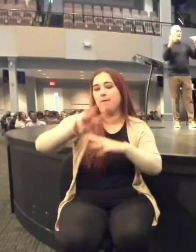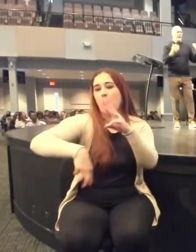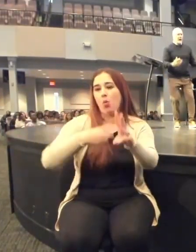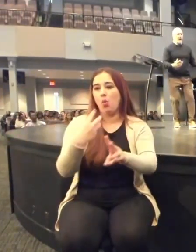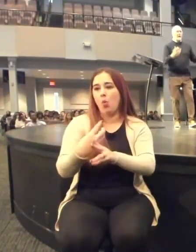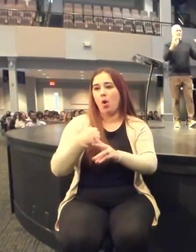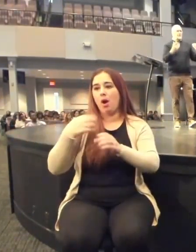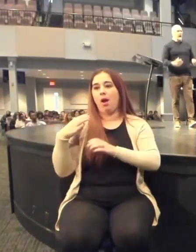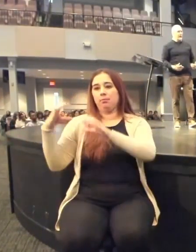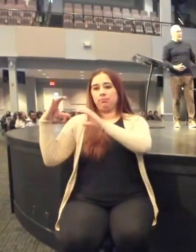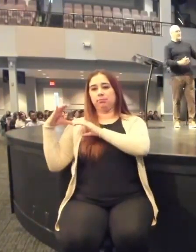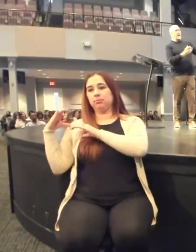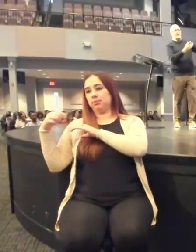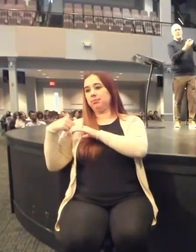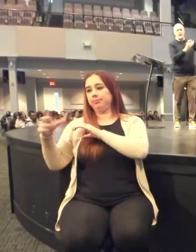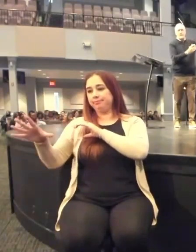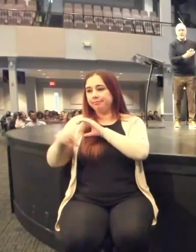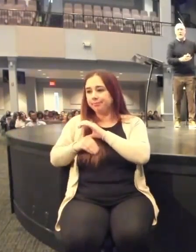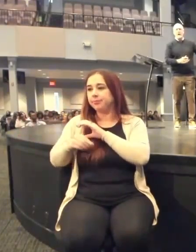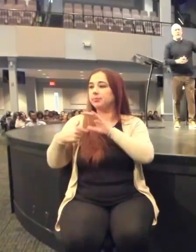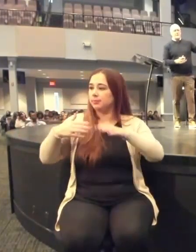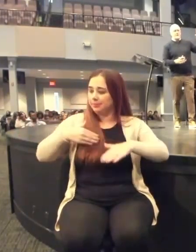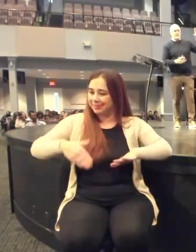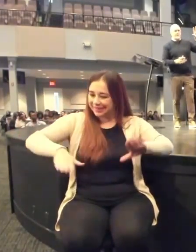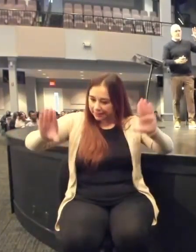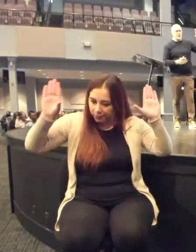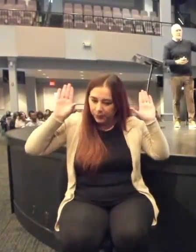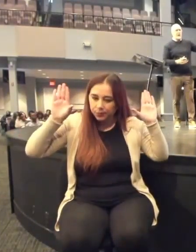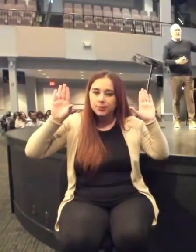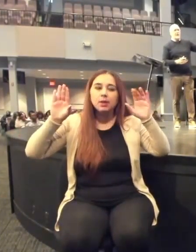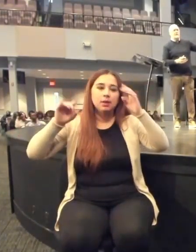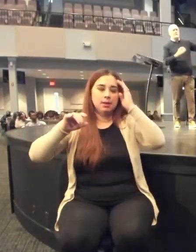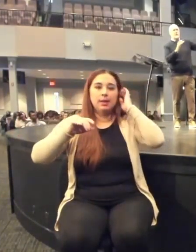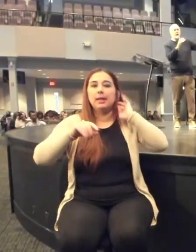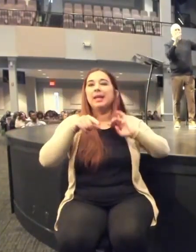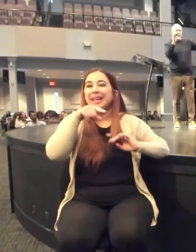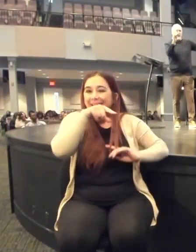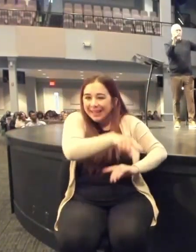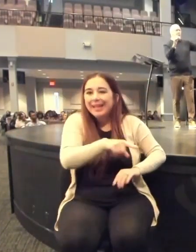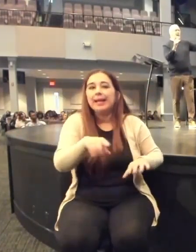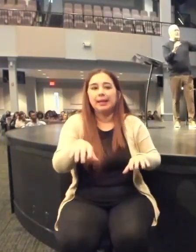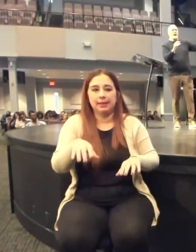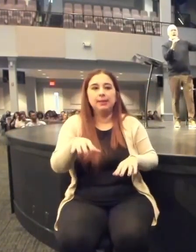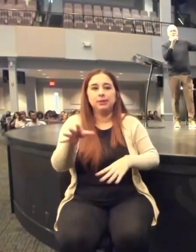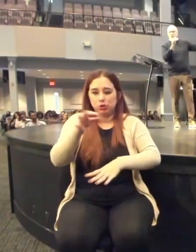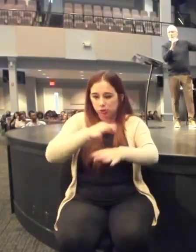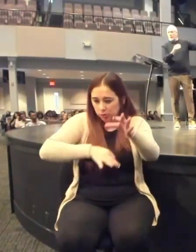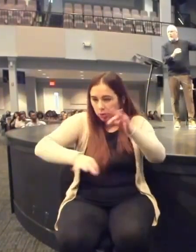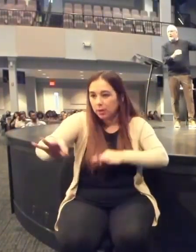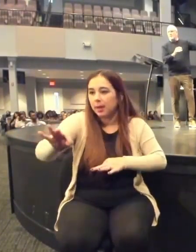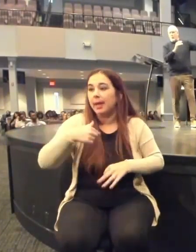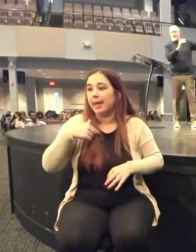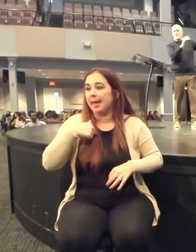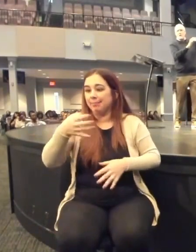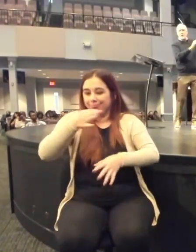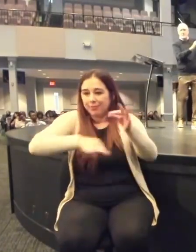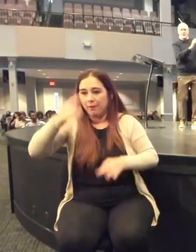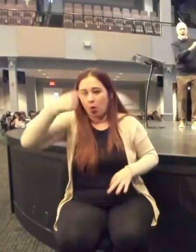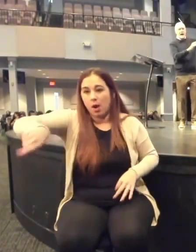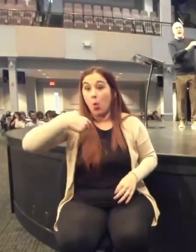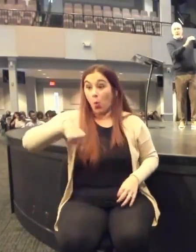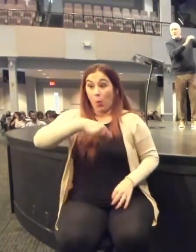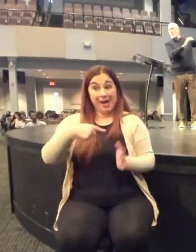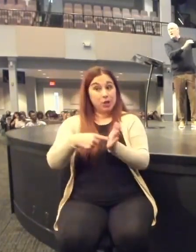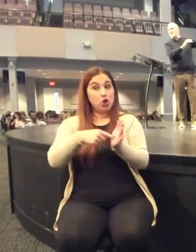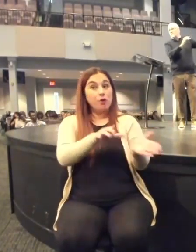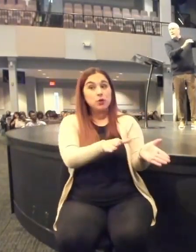upon myself. It was sacrificial. It was substitutionary. That is, he took my place and he took your place. We deserve to